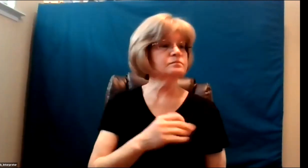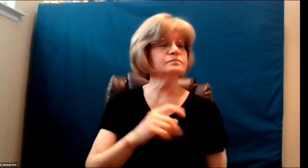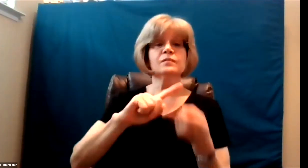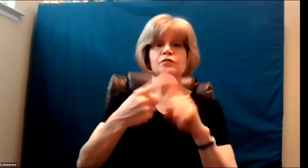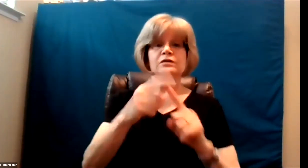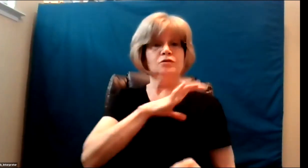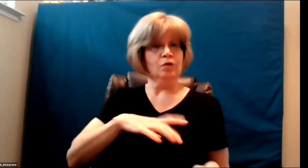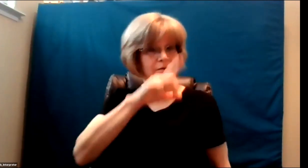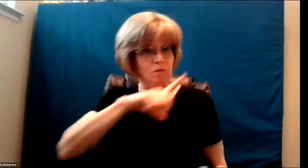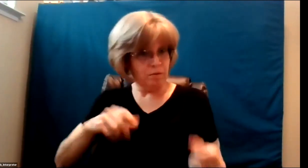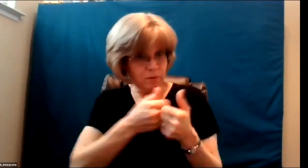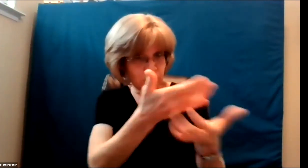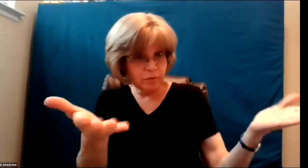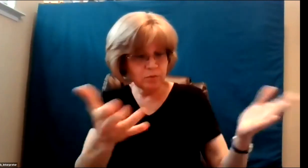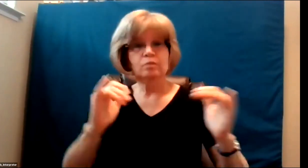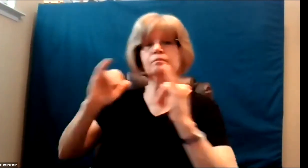With you?